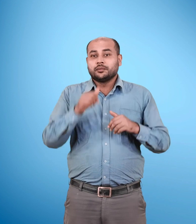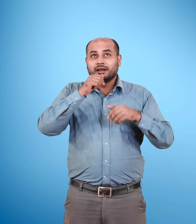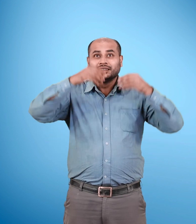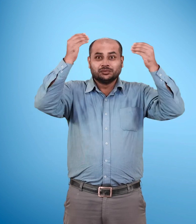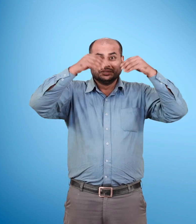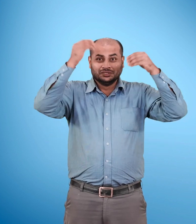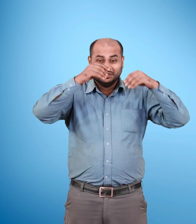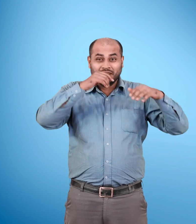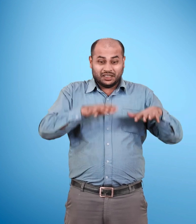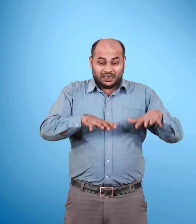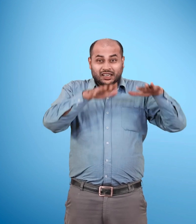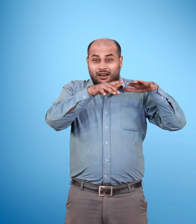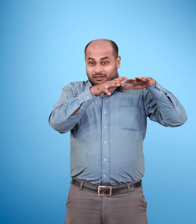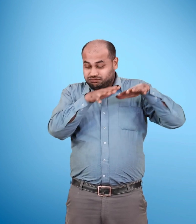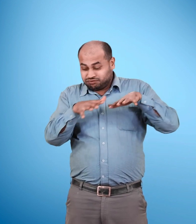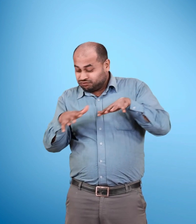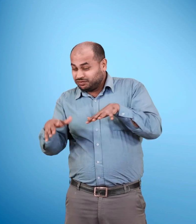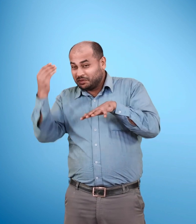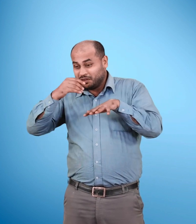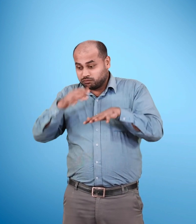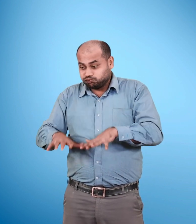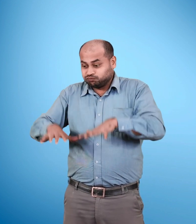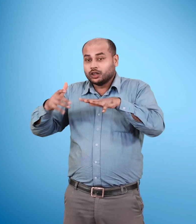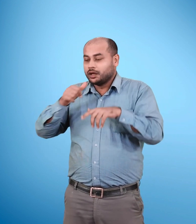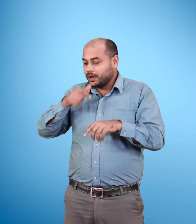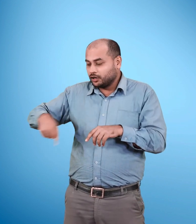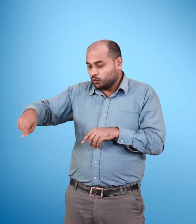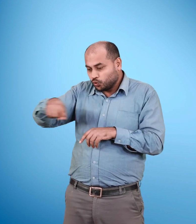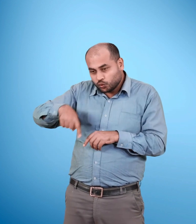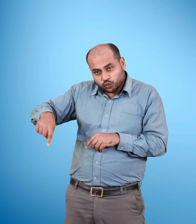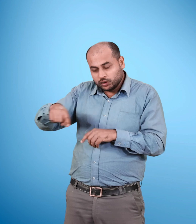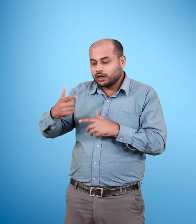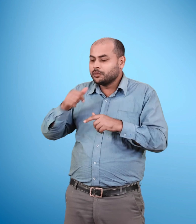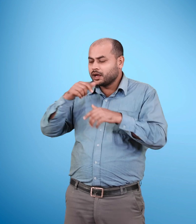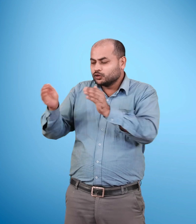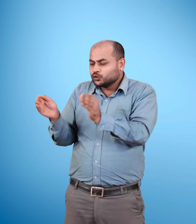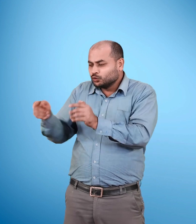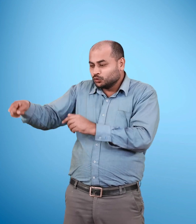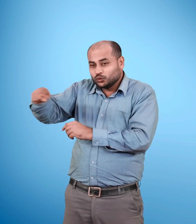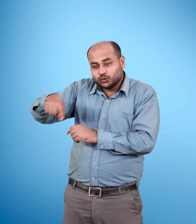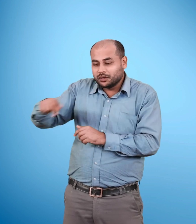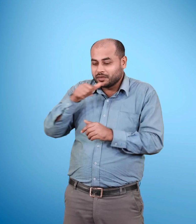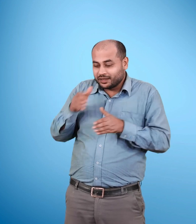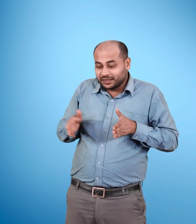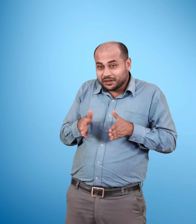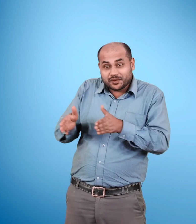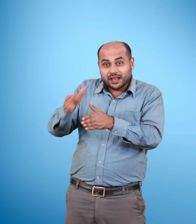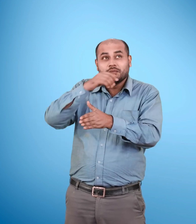However, water of some rivers flows into lakes. The rainwater also fills up the lakes and